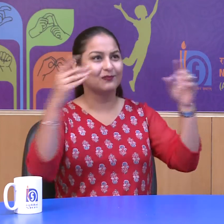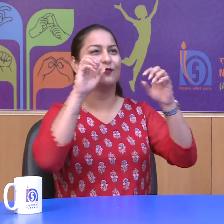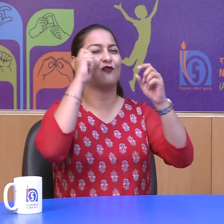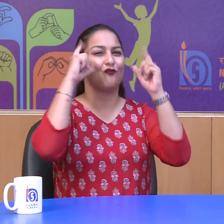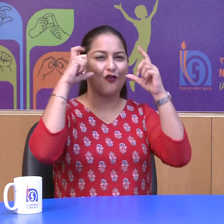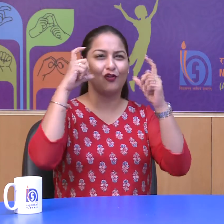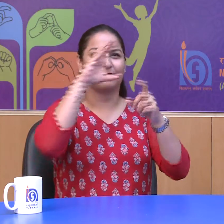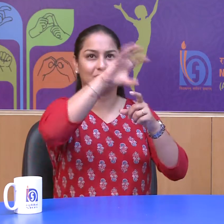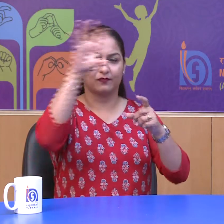political discussions,